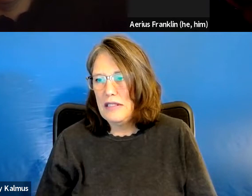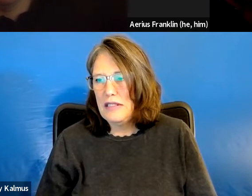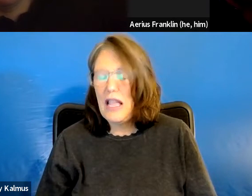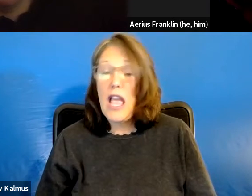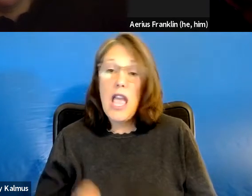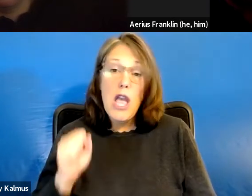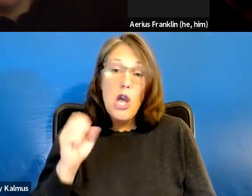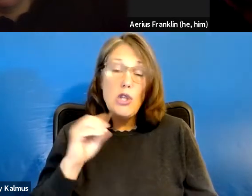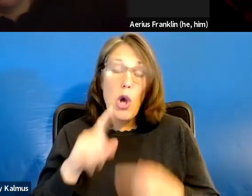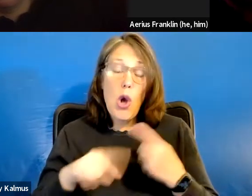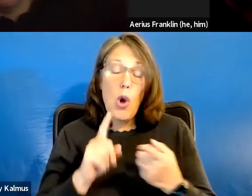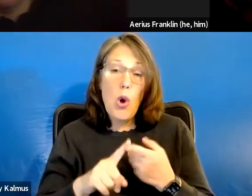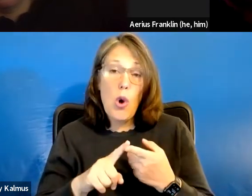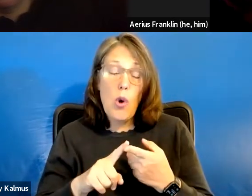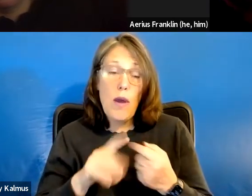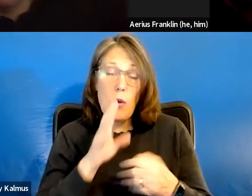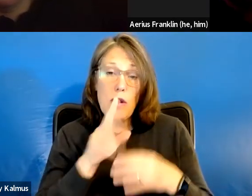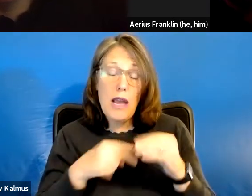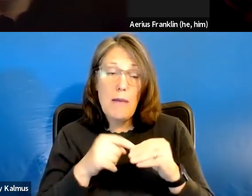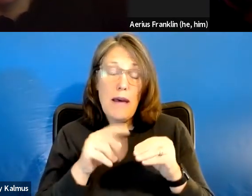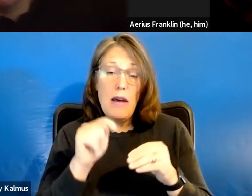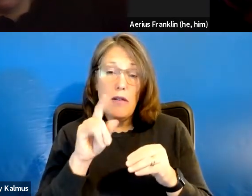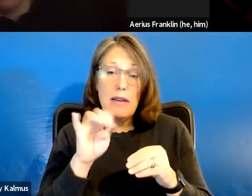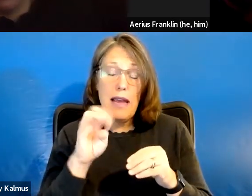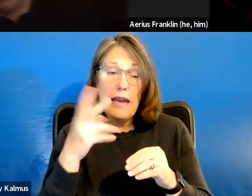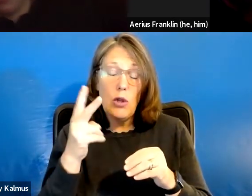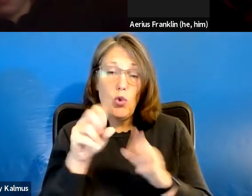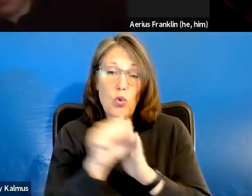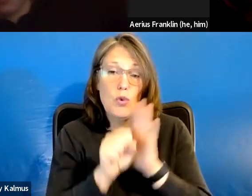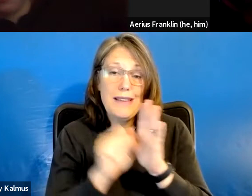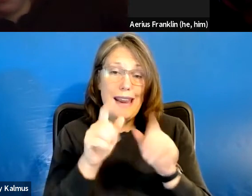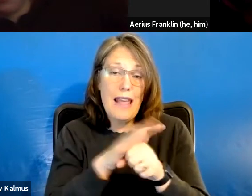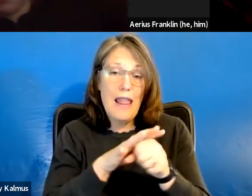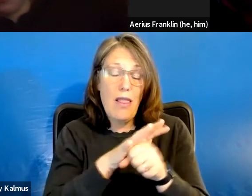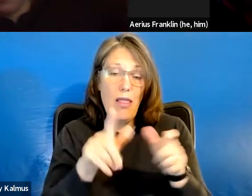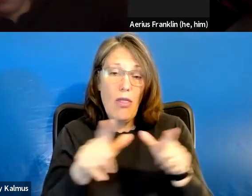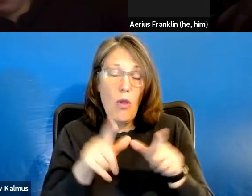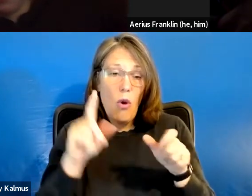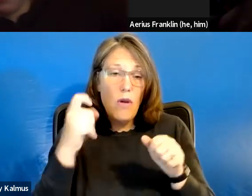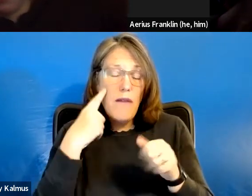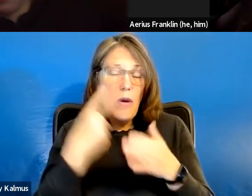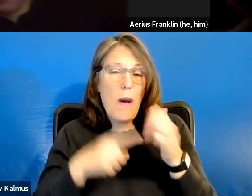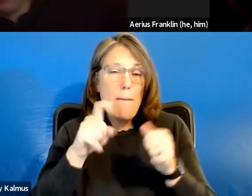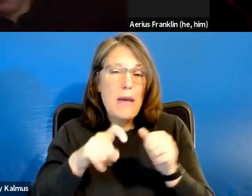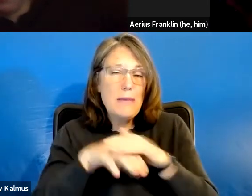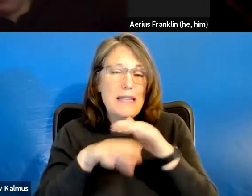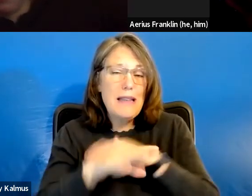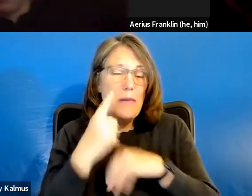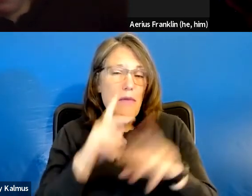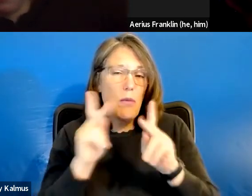So when we're looking at Title II entities, state and local government entities, what must be accessible to people?